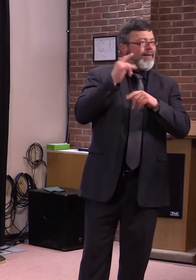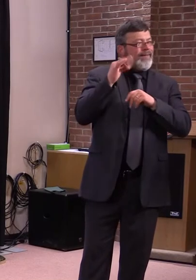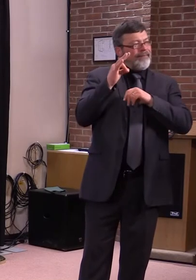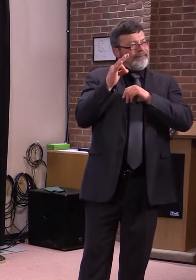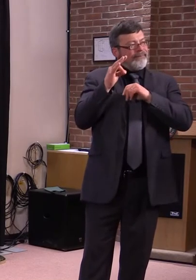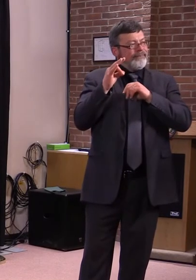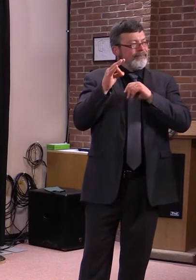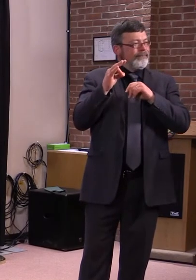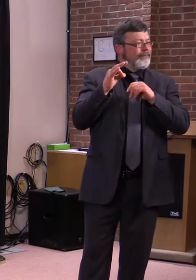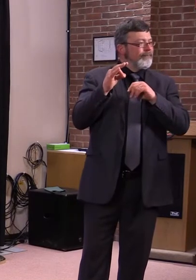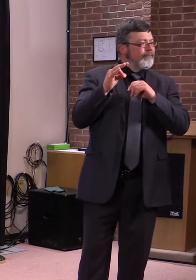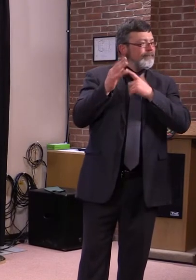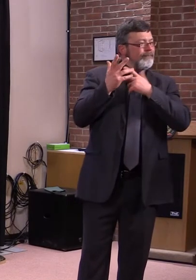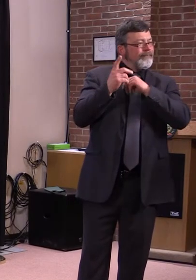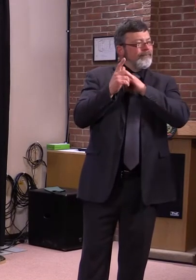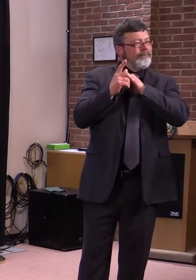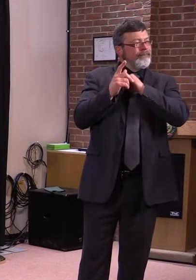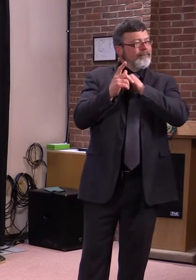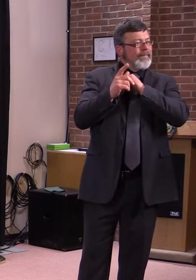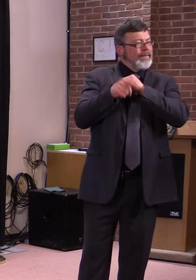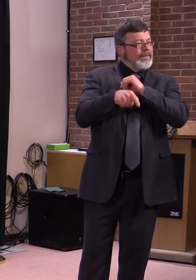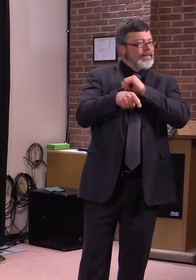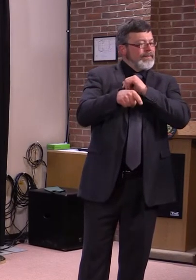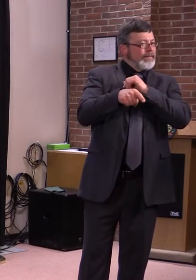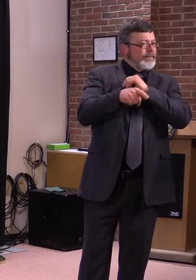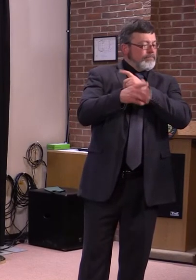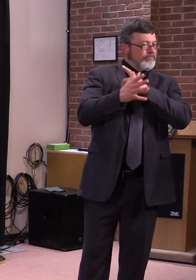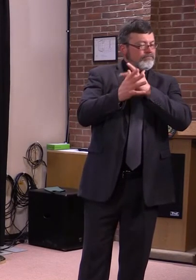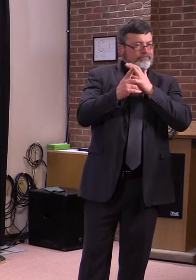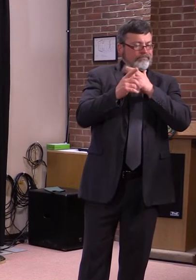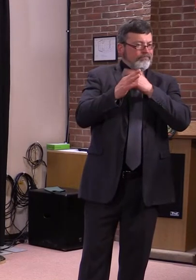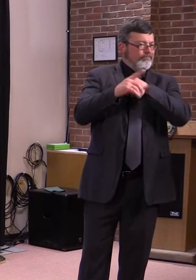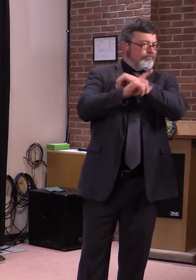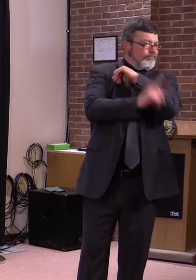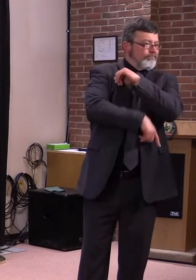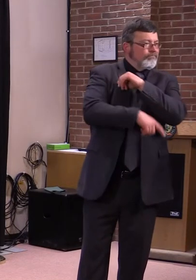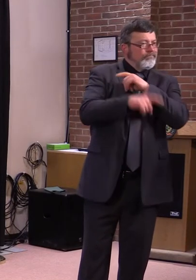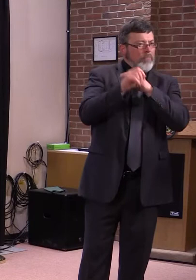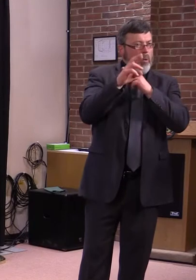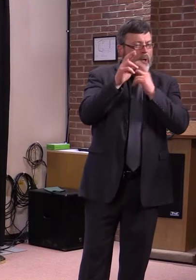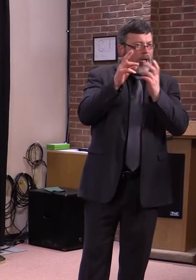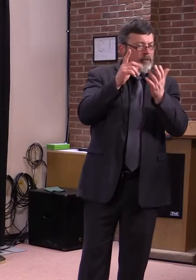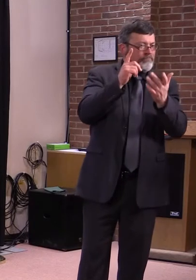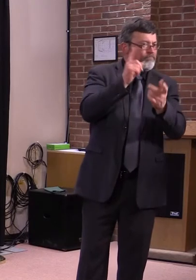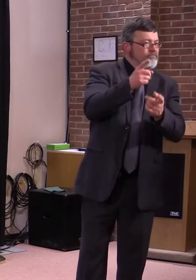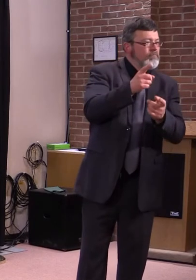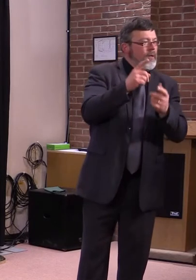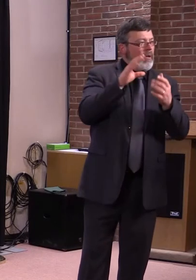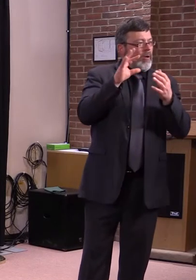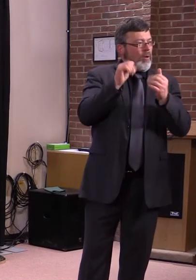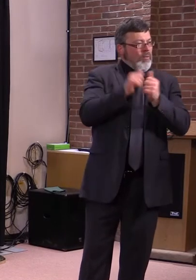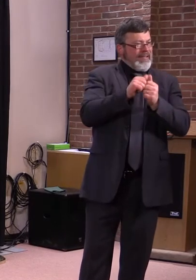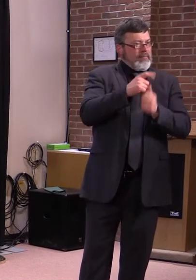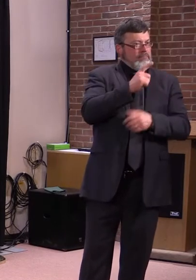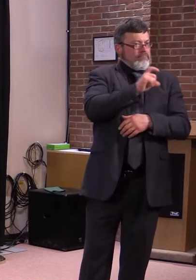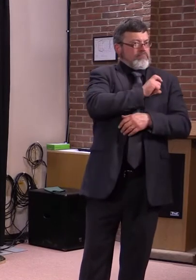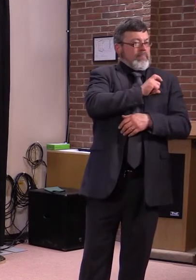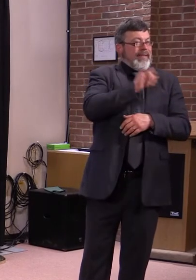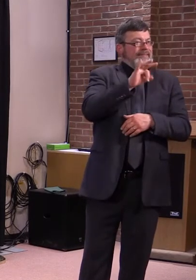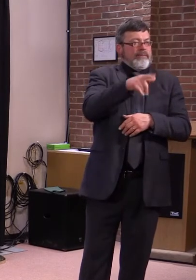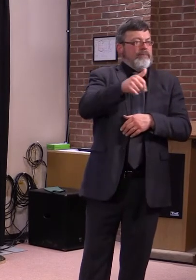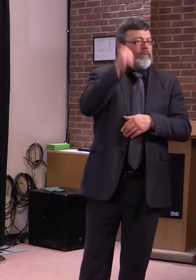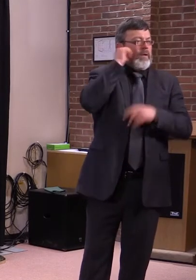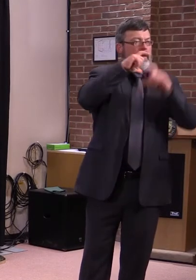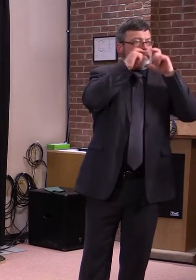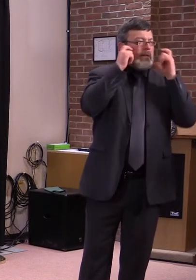with COVID protocols, such as masking. Is that something that you're familiar with? I'd leave that to HR, potentially